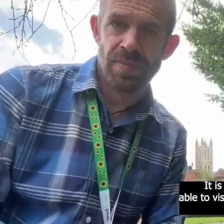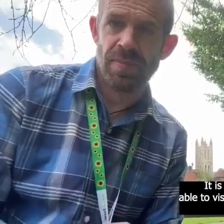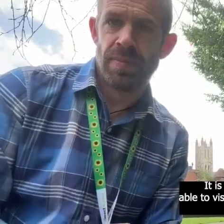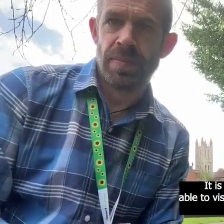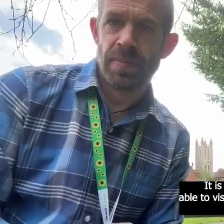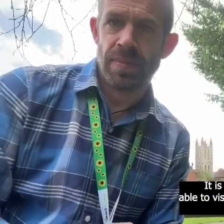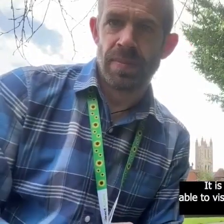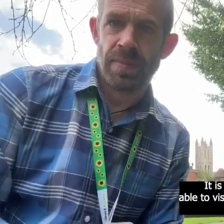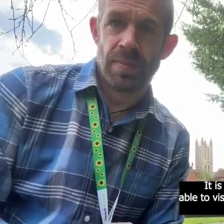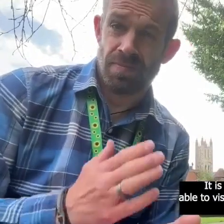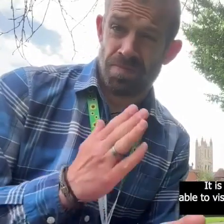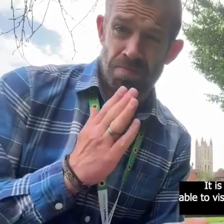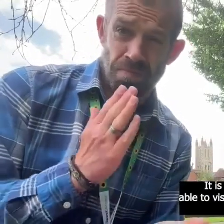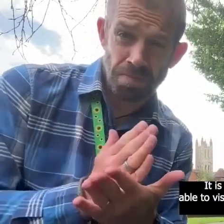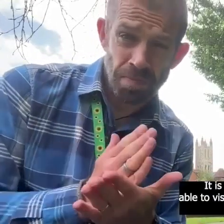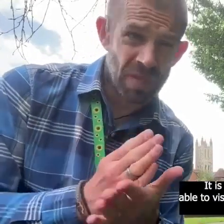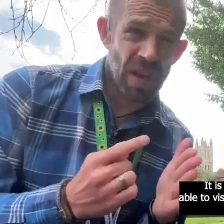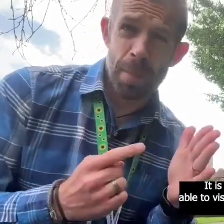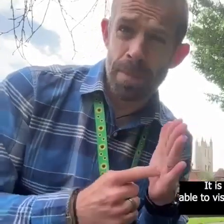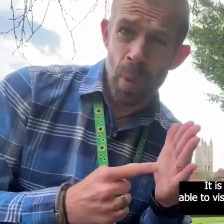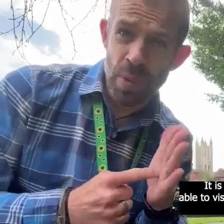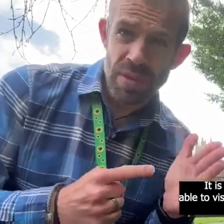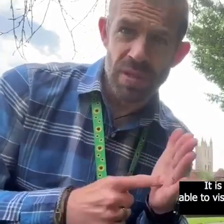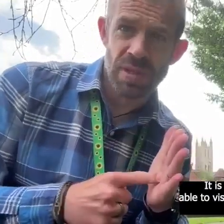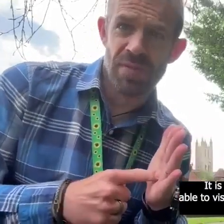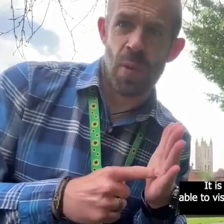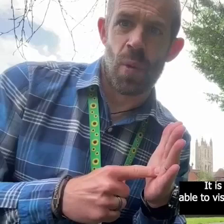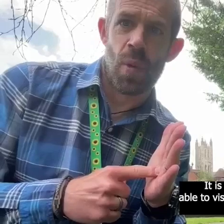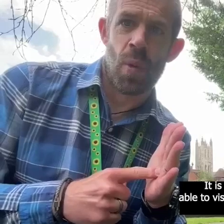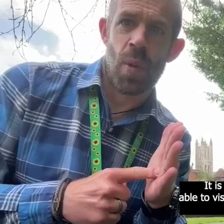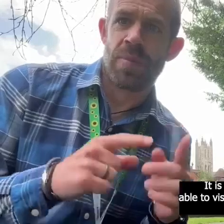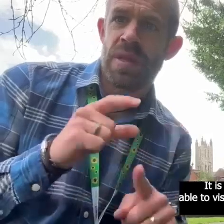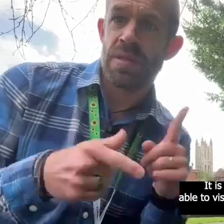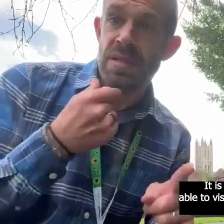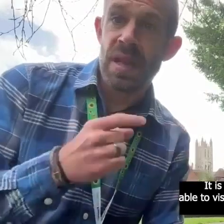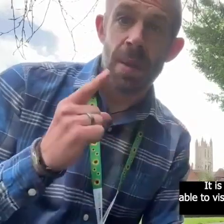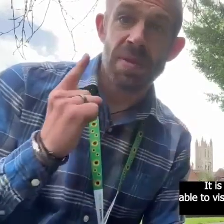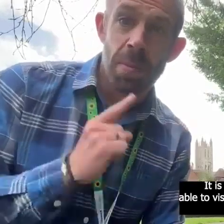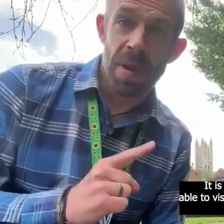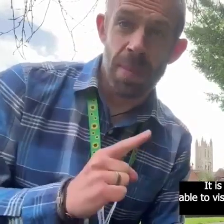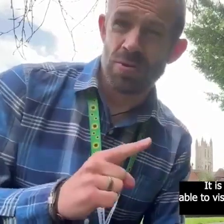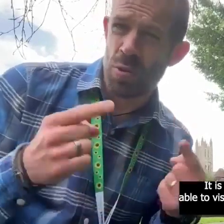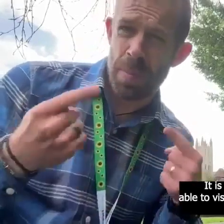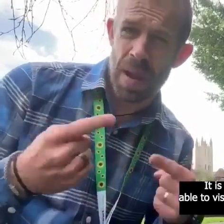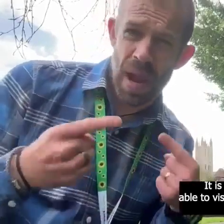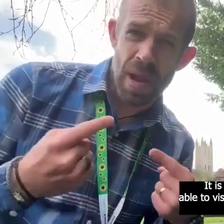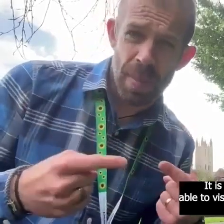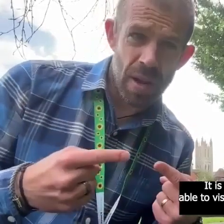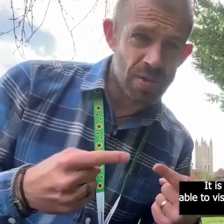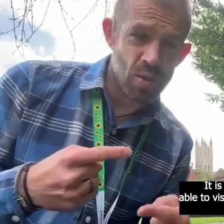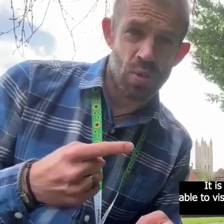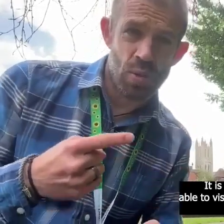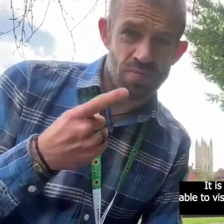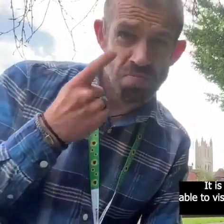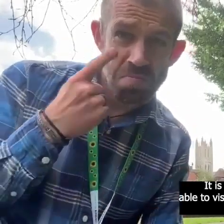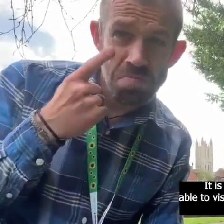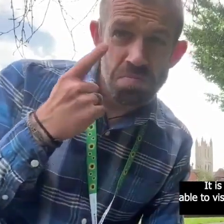It is important for disabled people to be able to visit fantastic, beautiful and important locations, especially Canterbury.